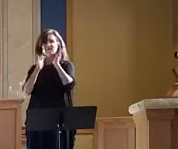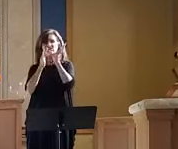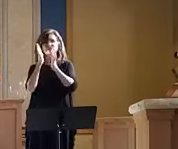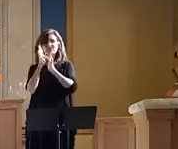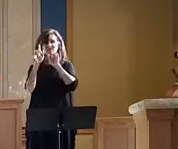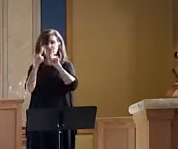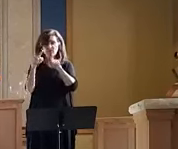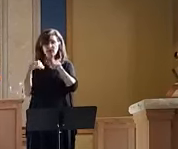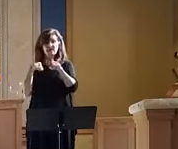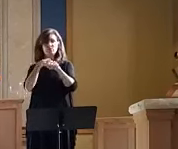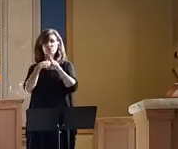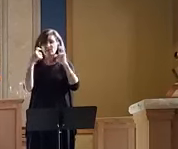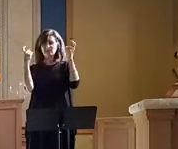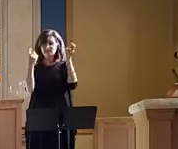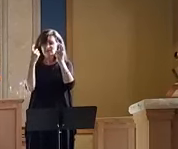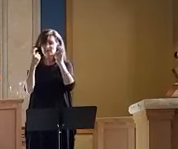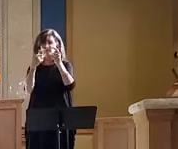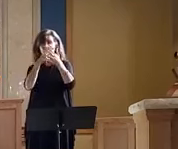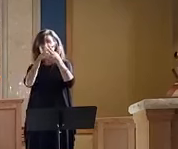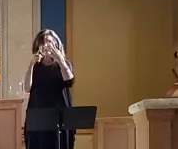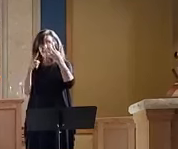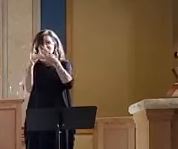we celebrate these mysteries.